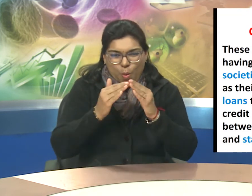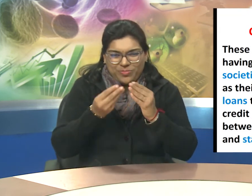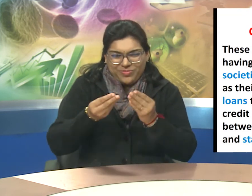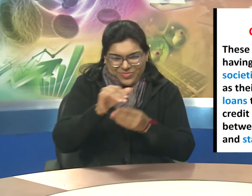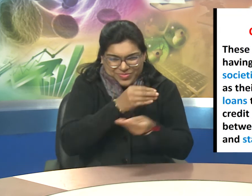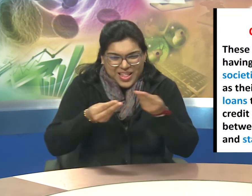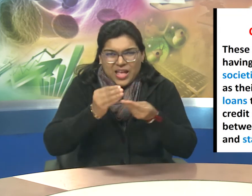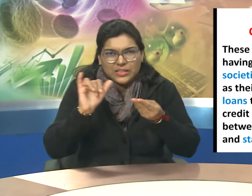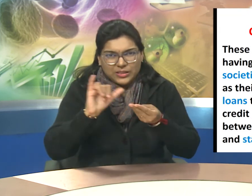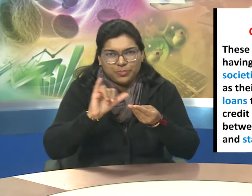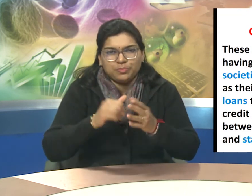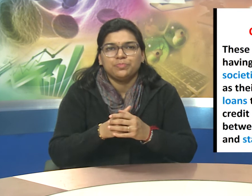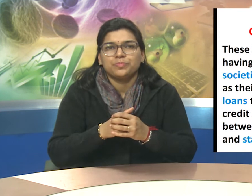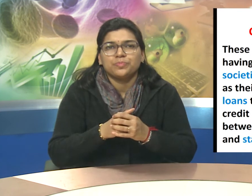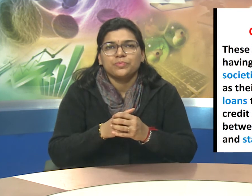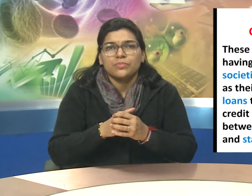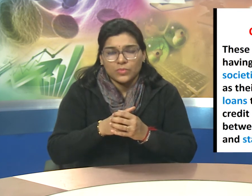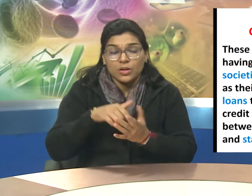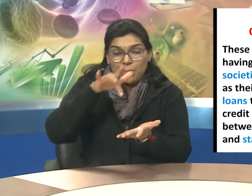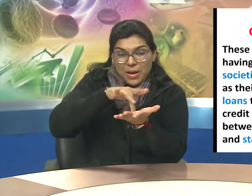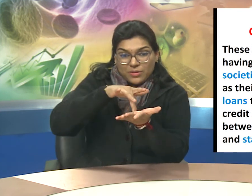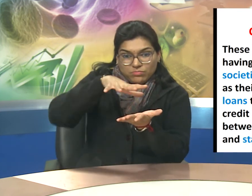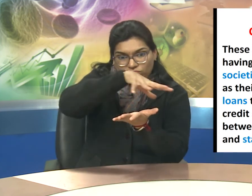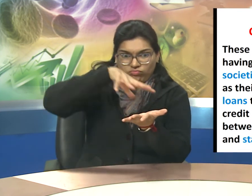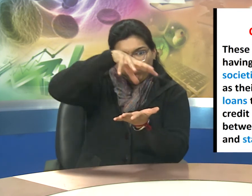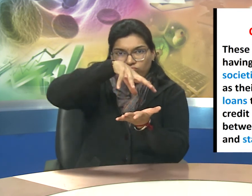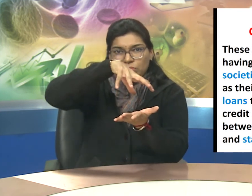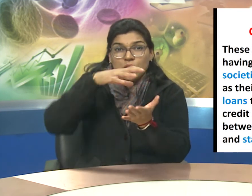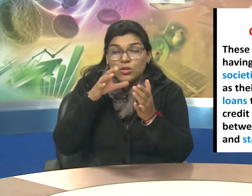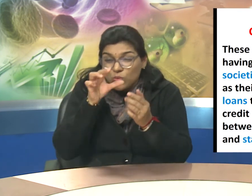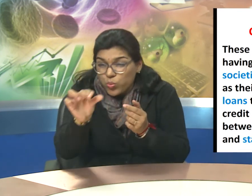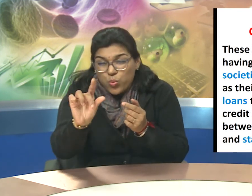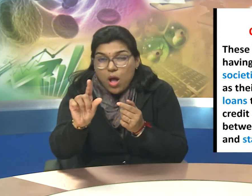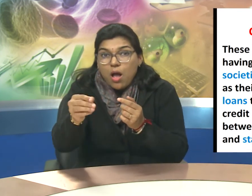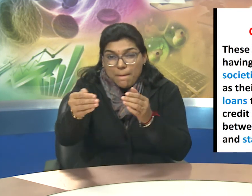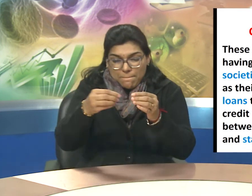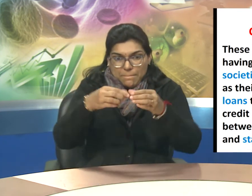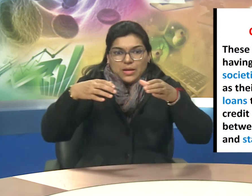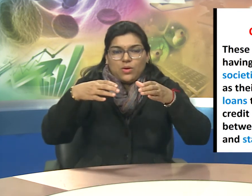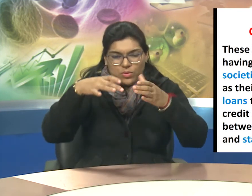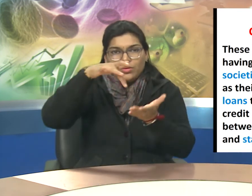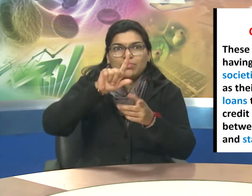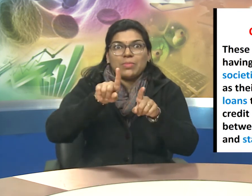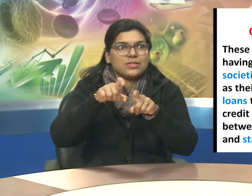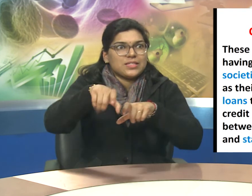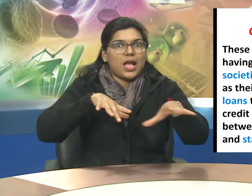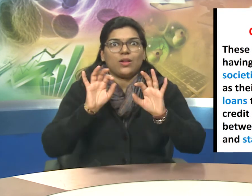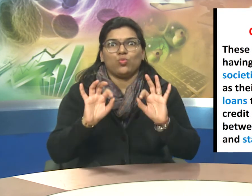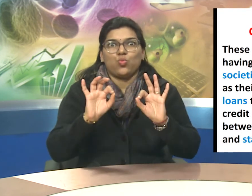These banks operate at the district level, having some of the primary credit societies belonging to the